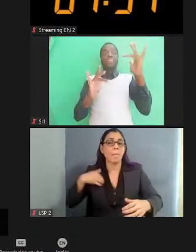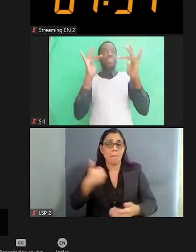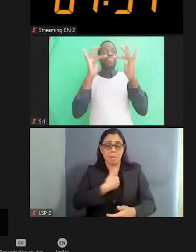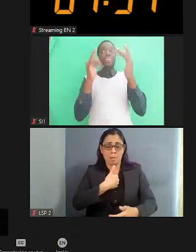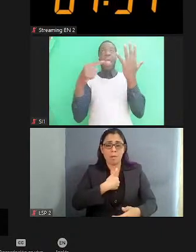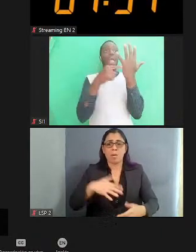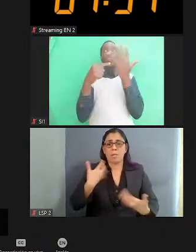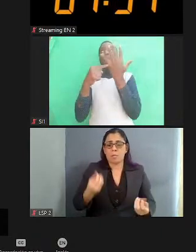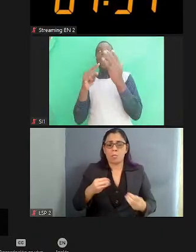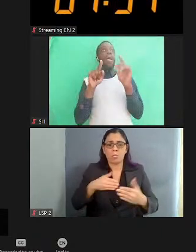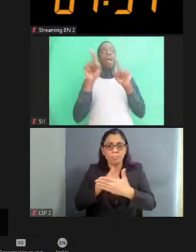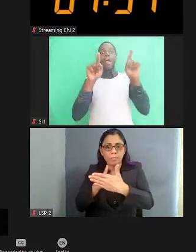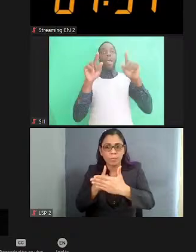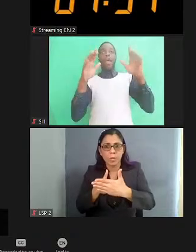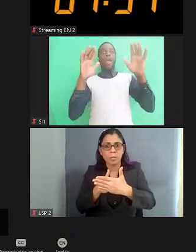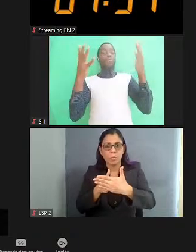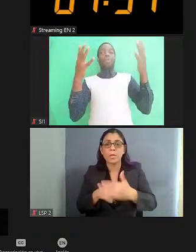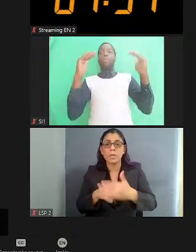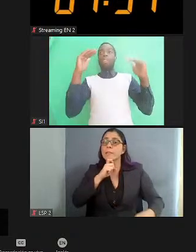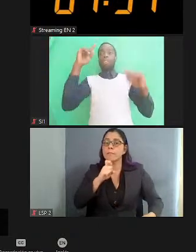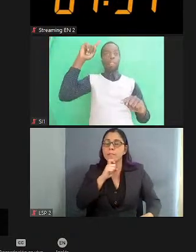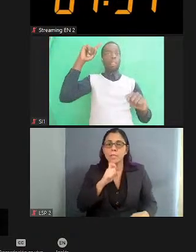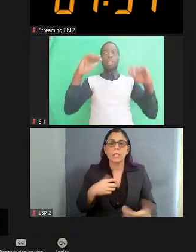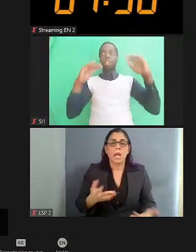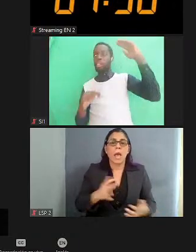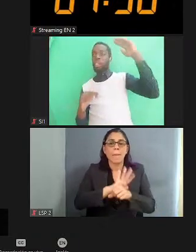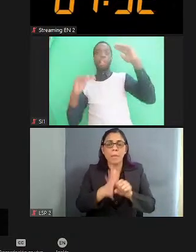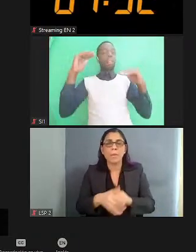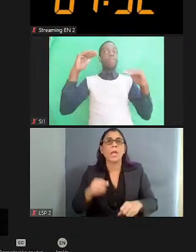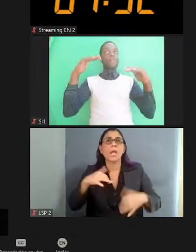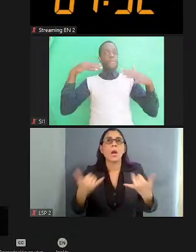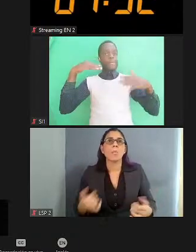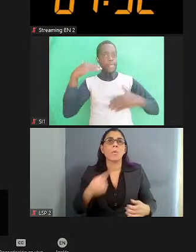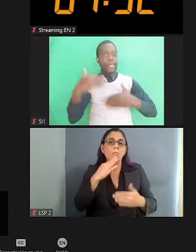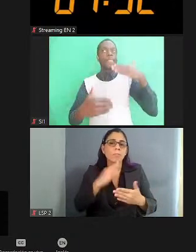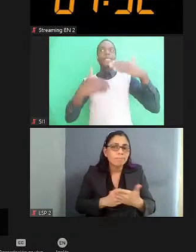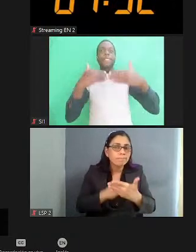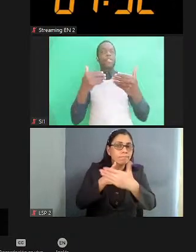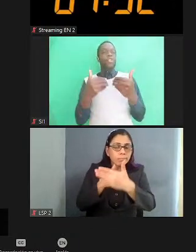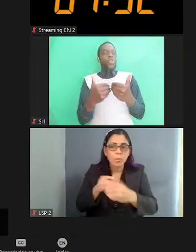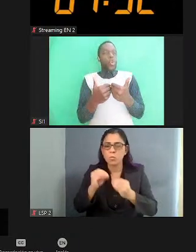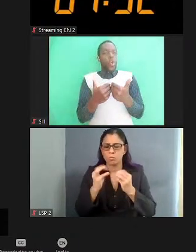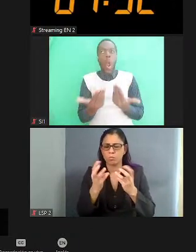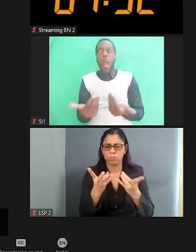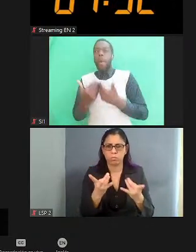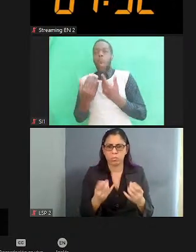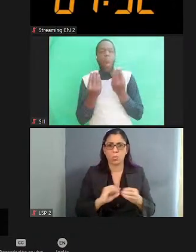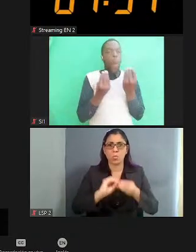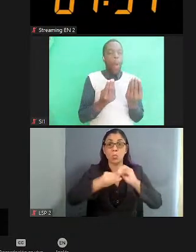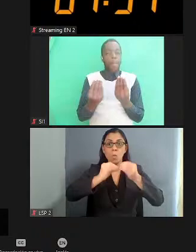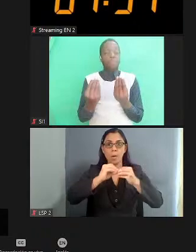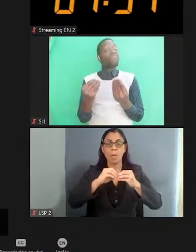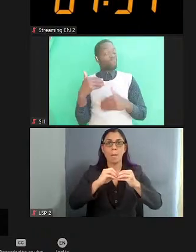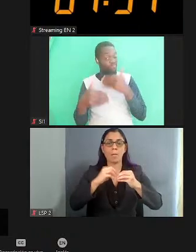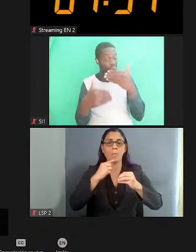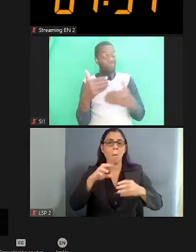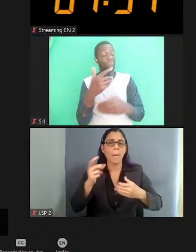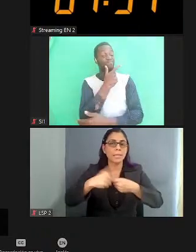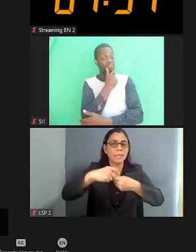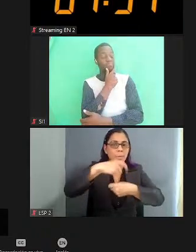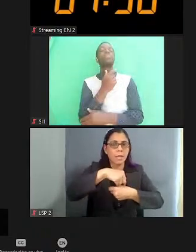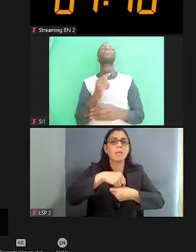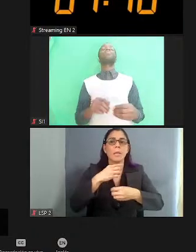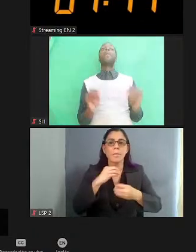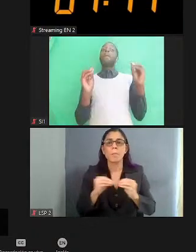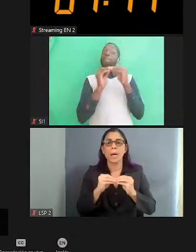barriers that the pandemic had imposed on us we had the challenge of understanding the greatest numbers of